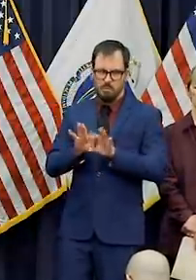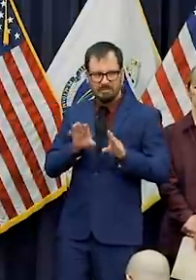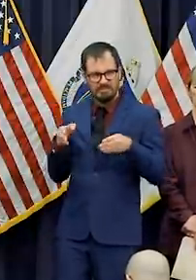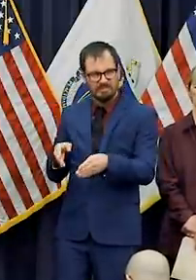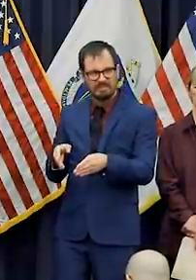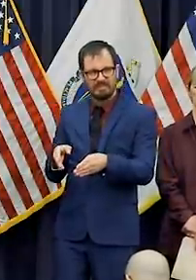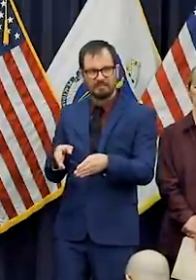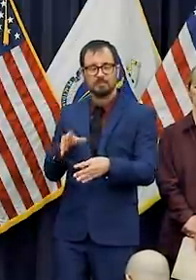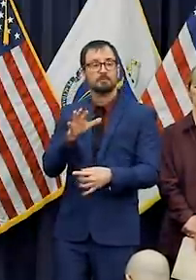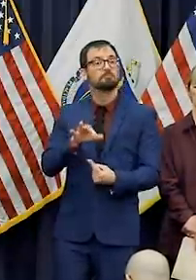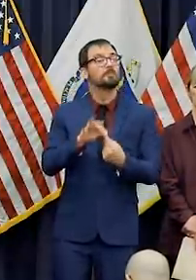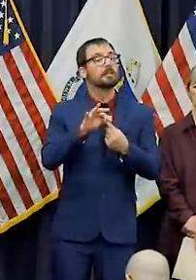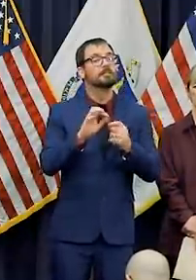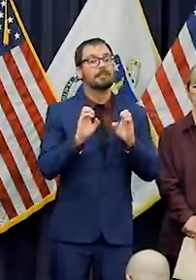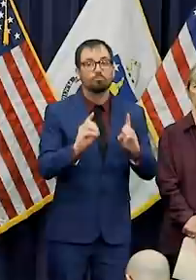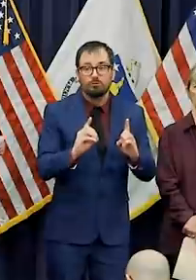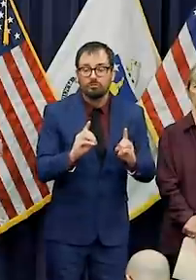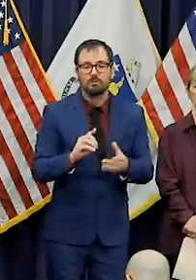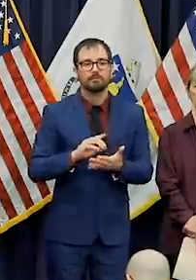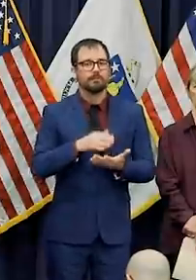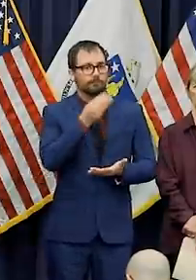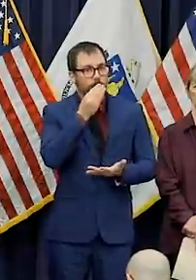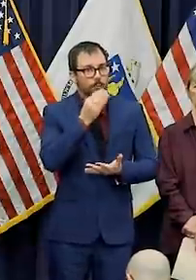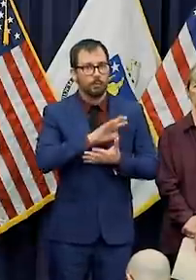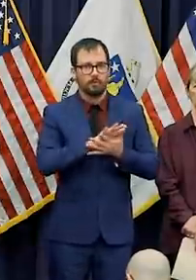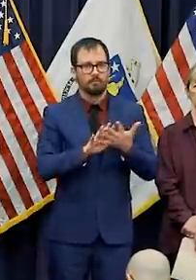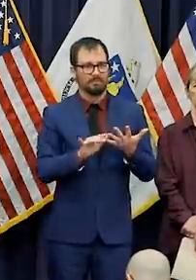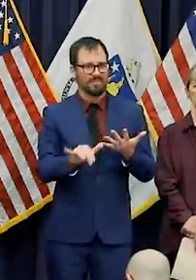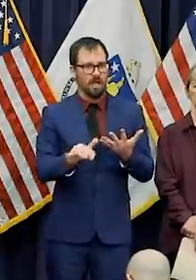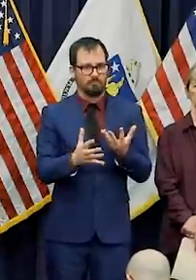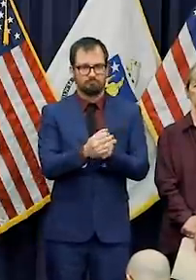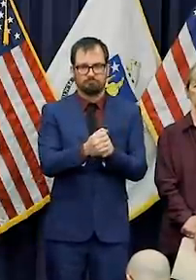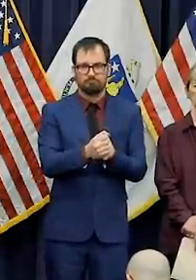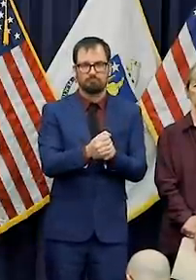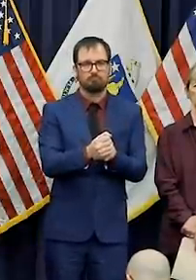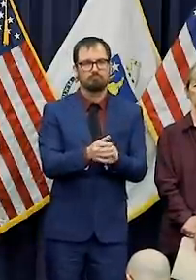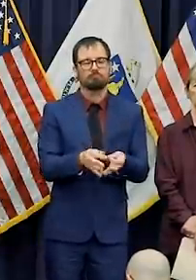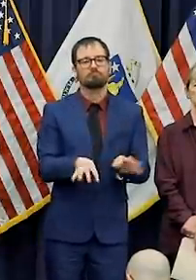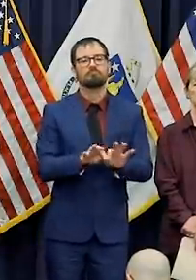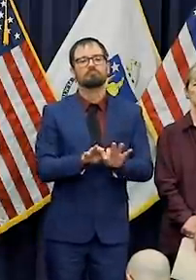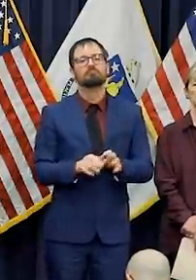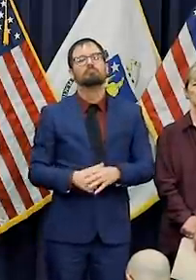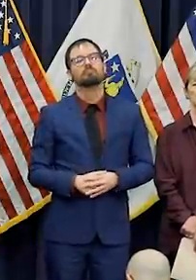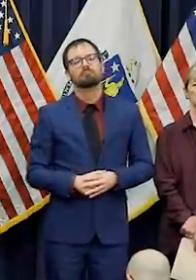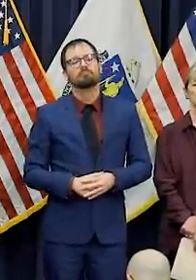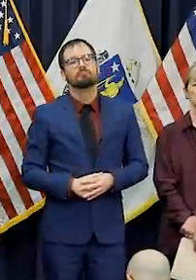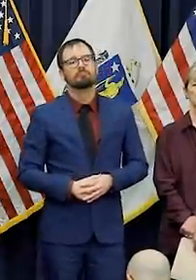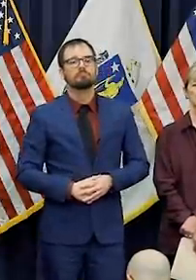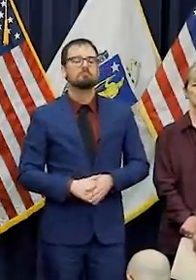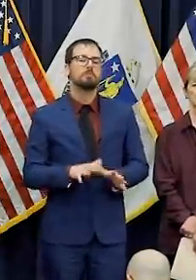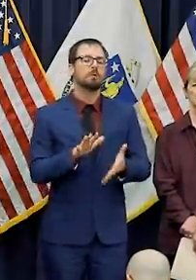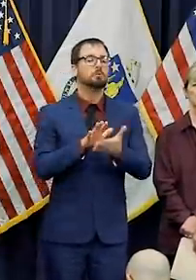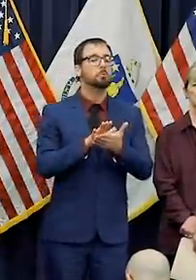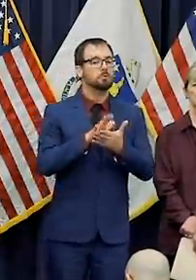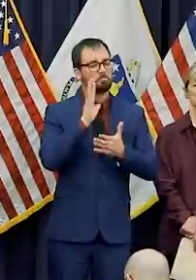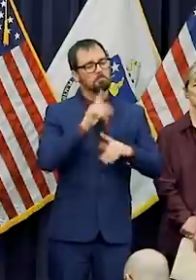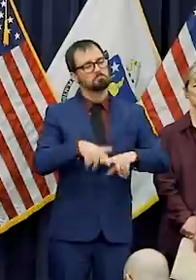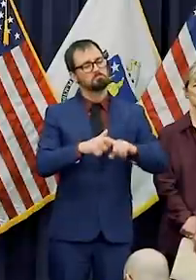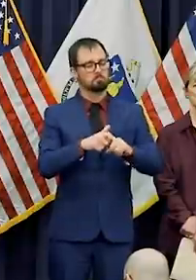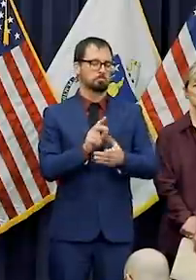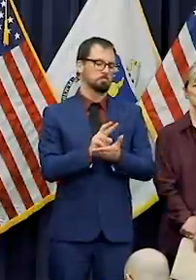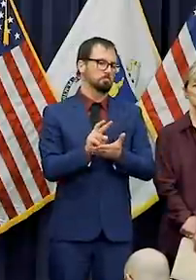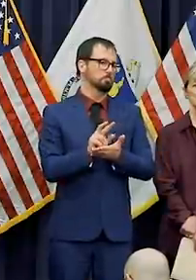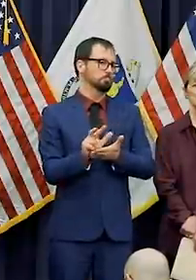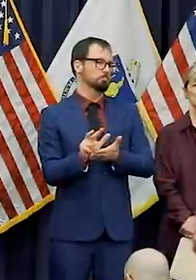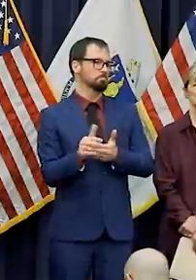already announced they will suspend classes for a couple of weeks or more. It's important that we all take a couple of minutes to think about